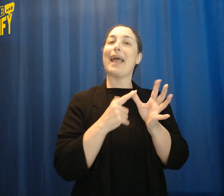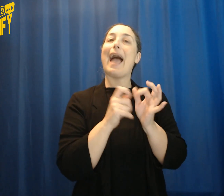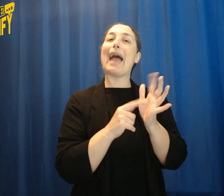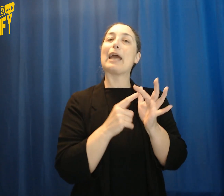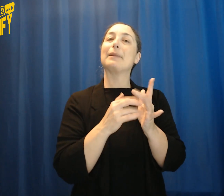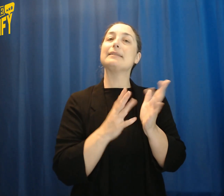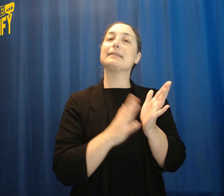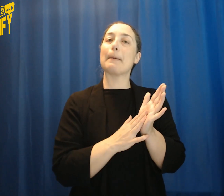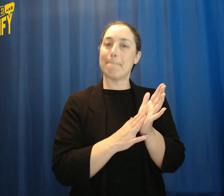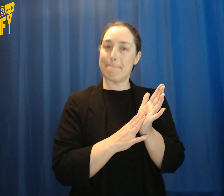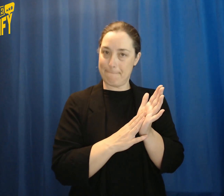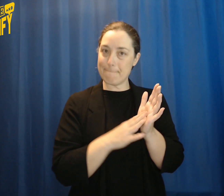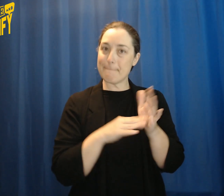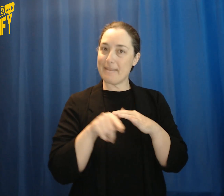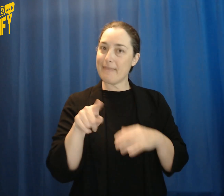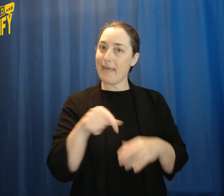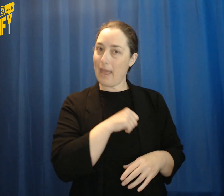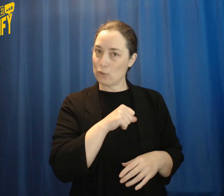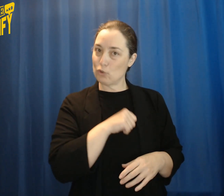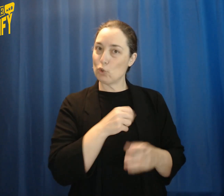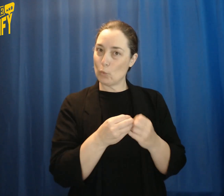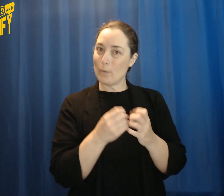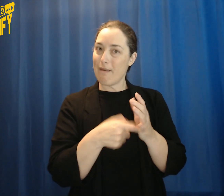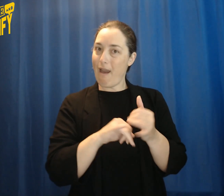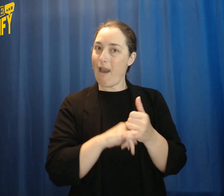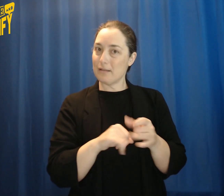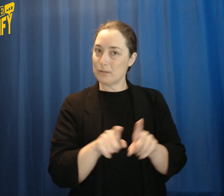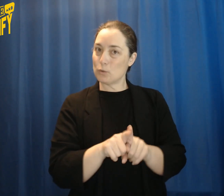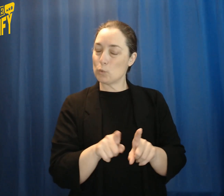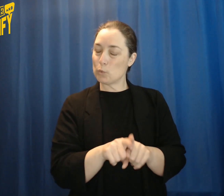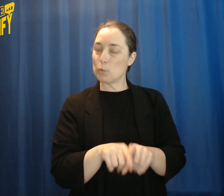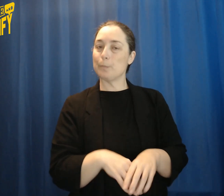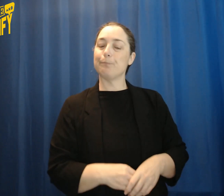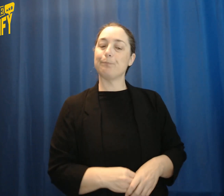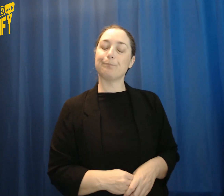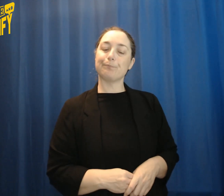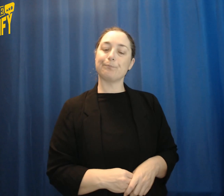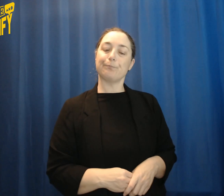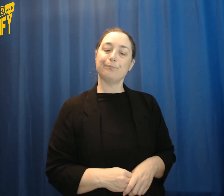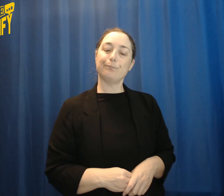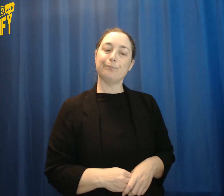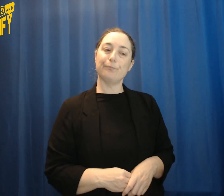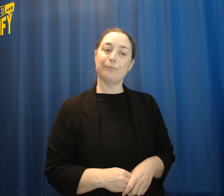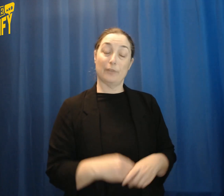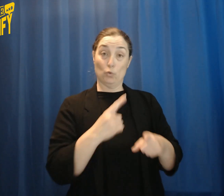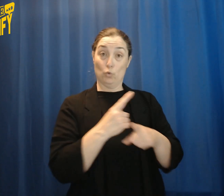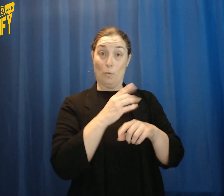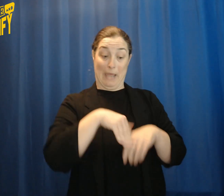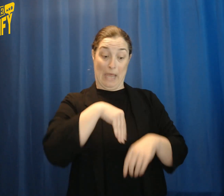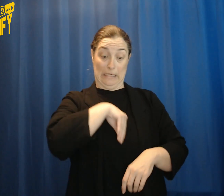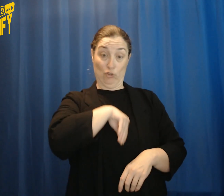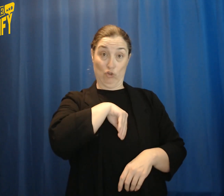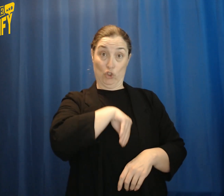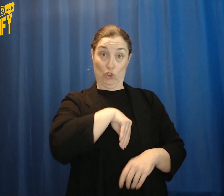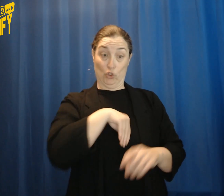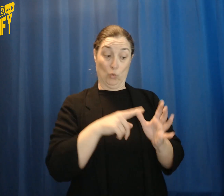that attitude to art. And I think that when you talk about internalised ableism, I think there's like